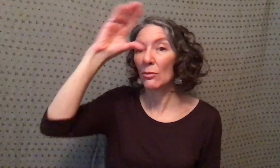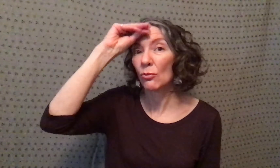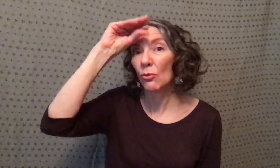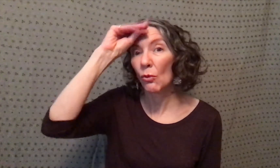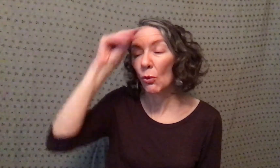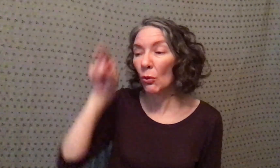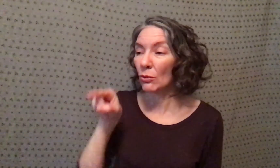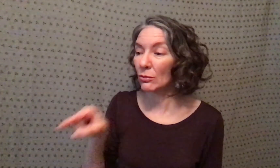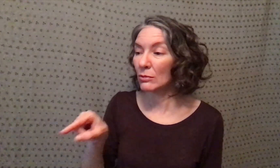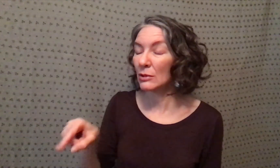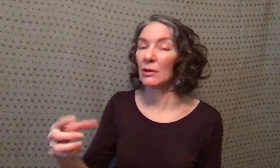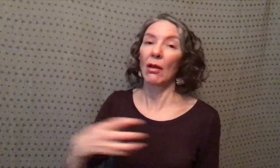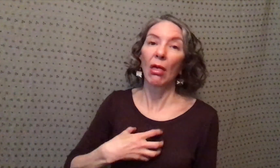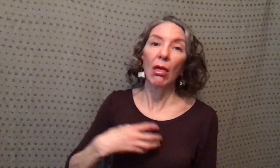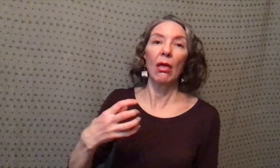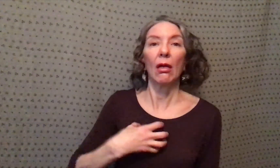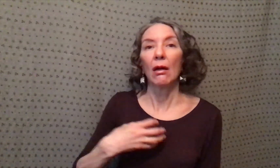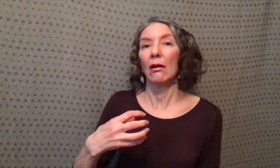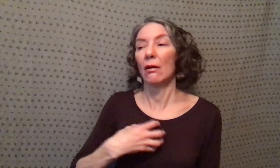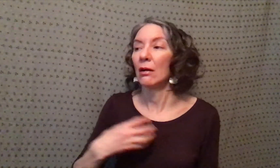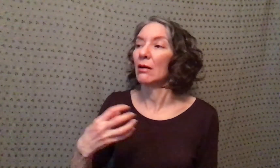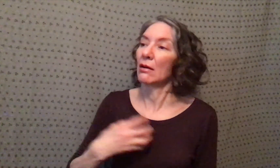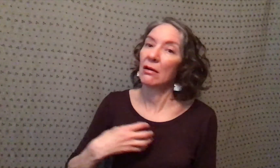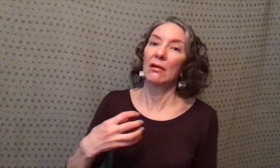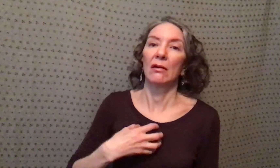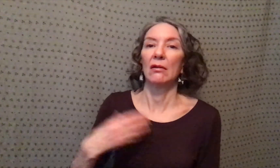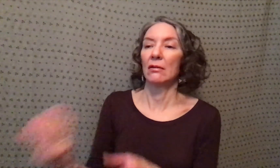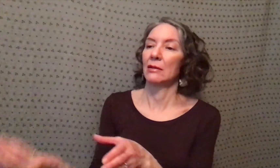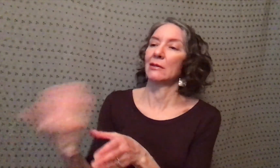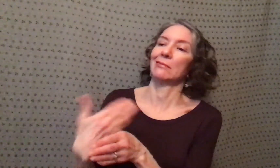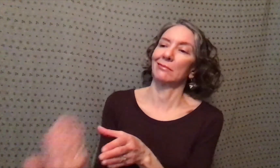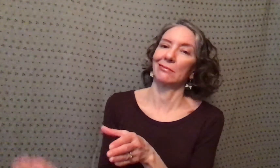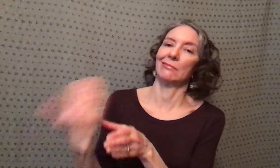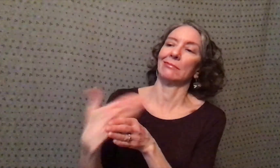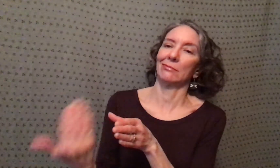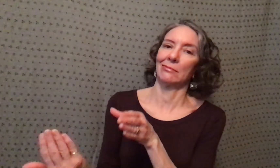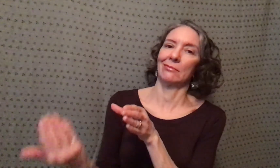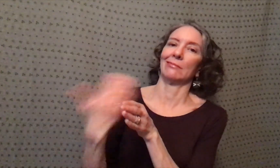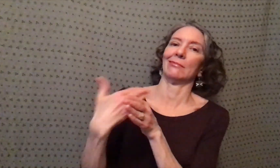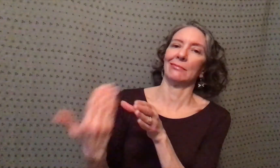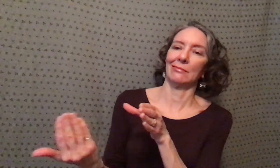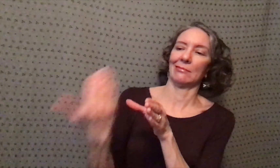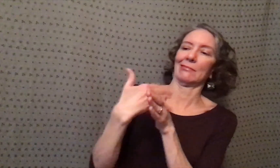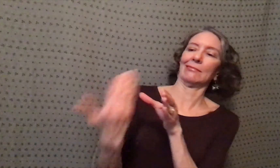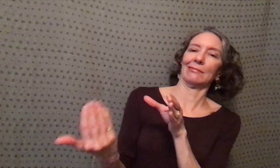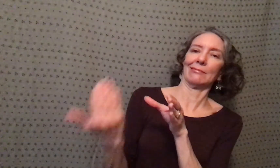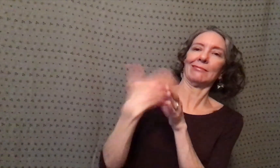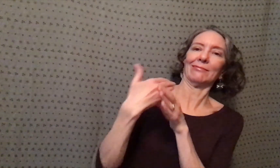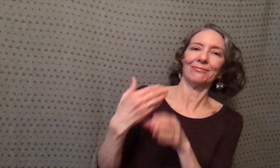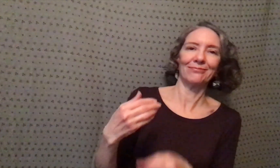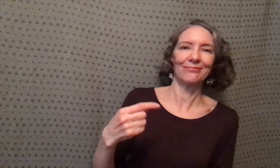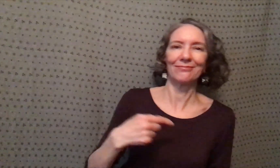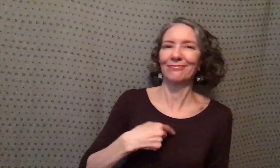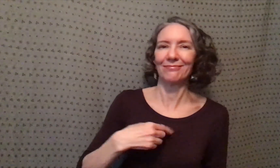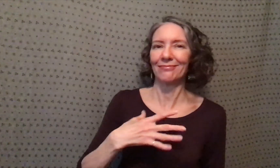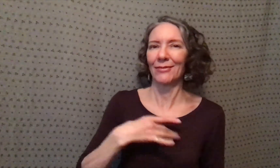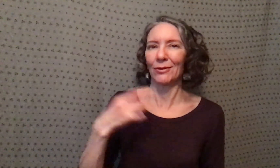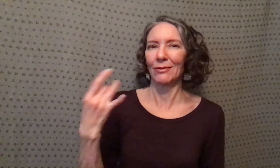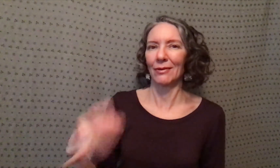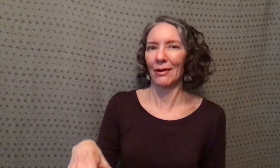That boy, he's complaining and complaining, and he keeps interrupting me. I don't